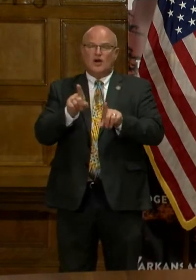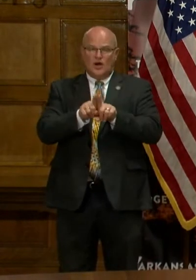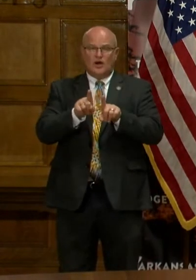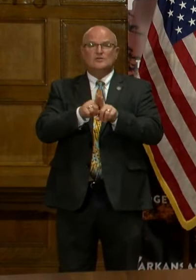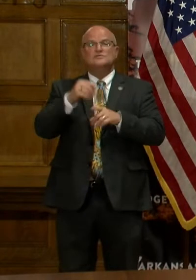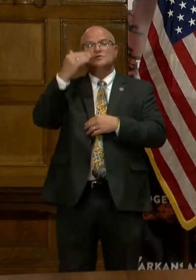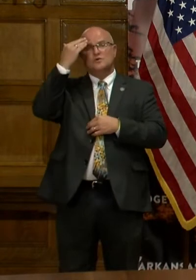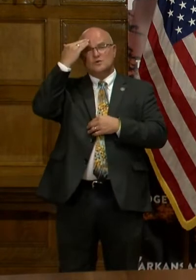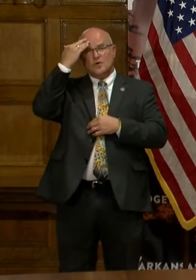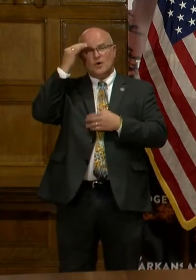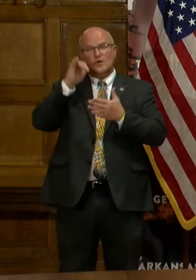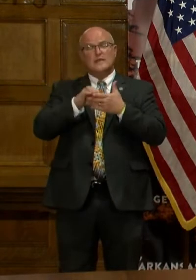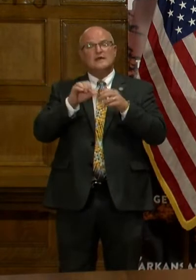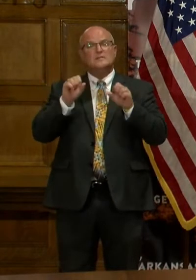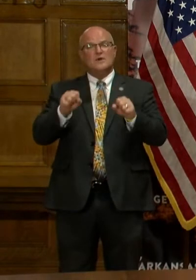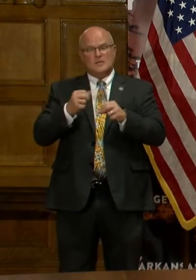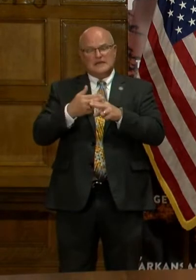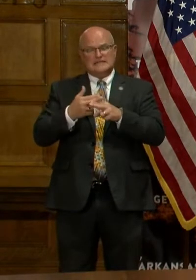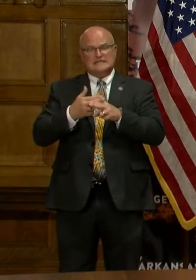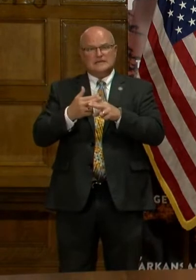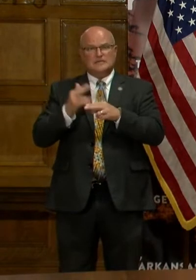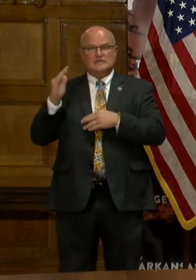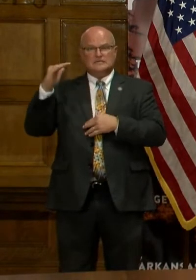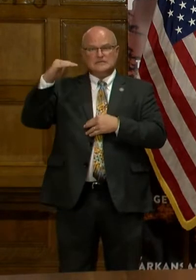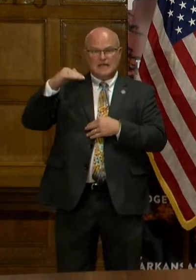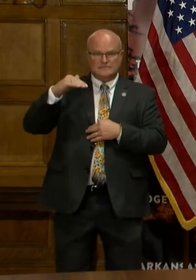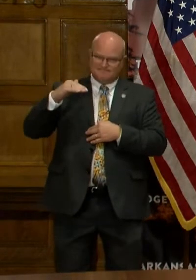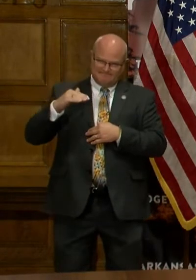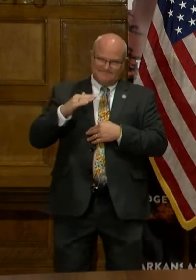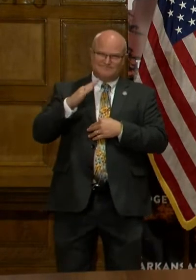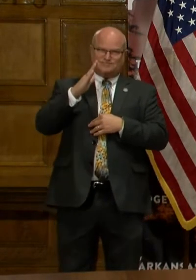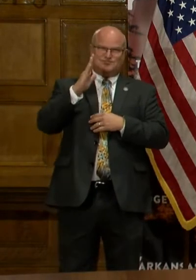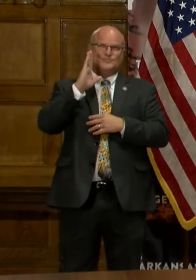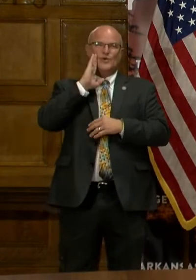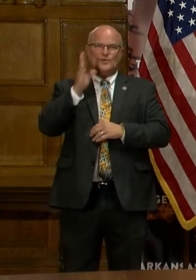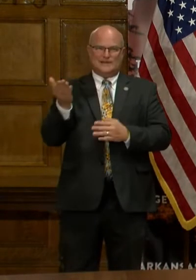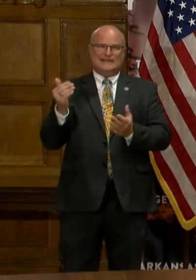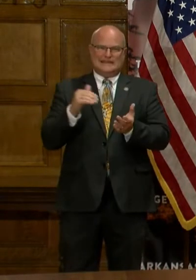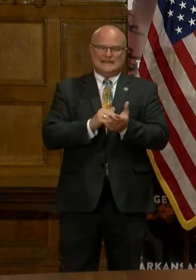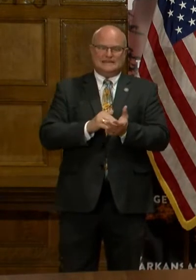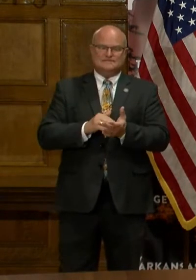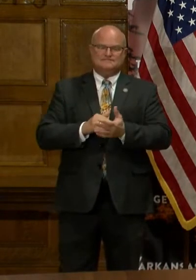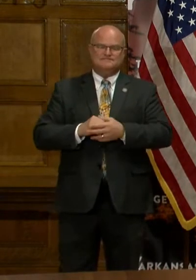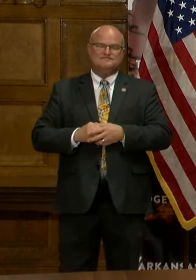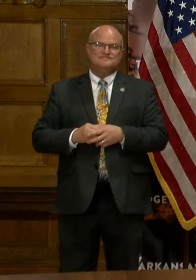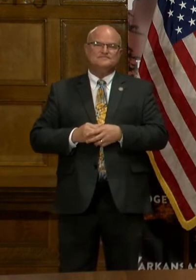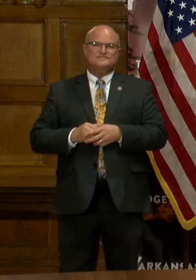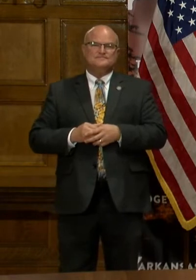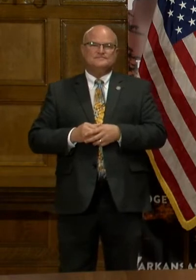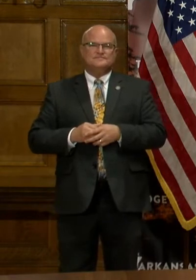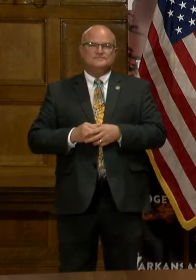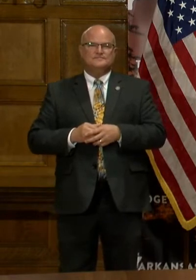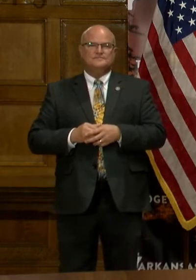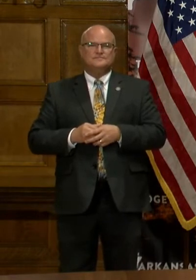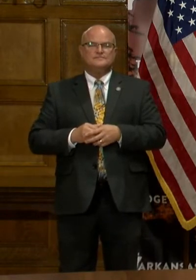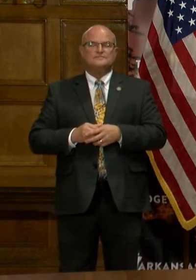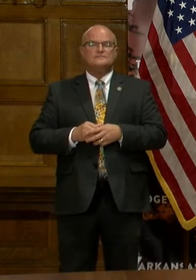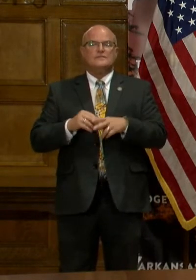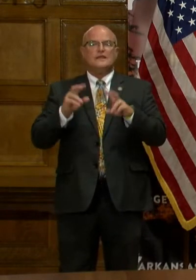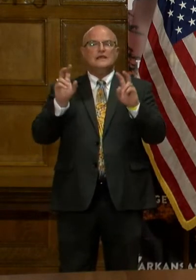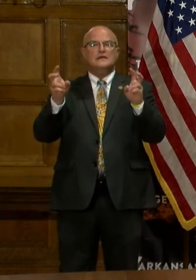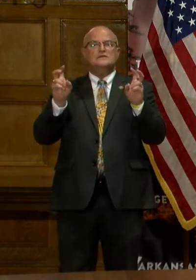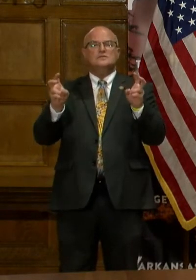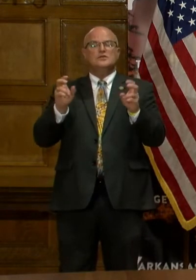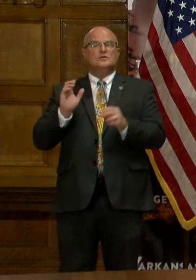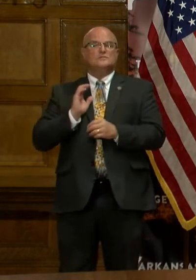know that that's probably a temporary respite, and that those numbers are likely to go up regretfully. In terms